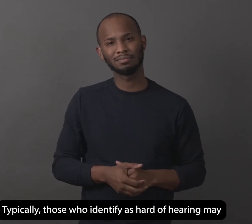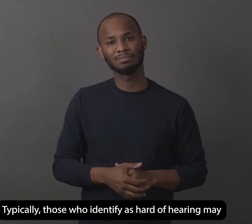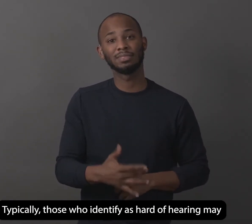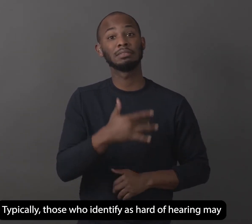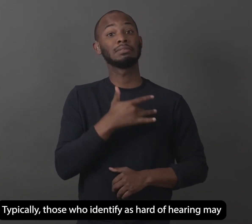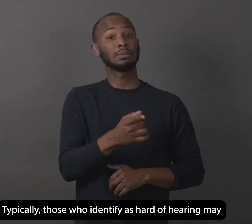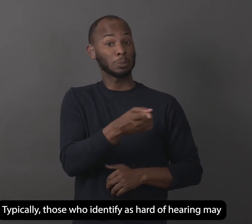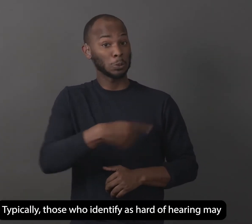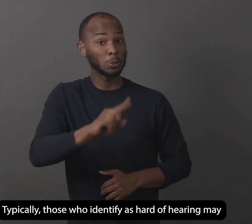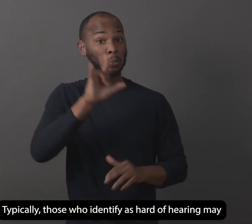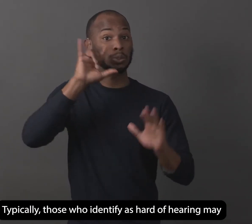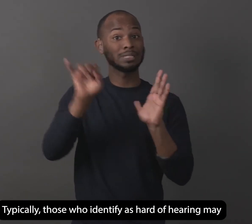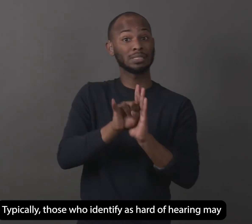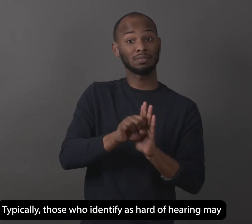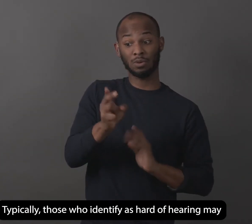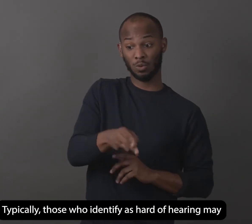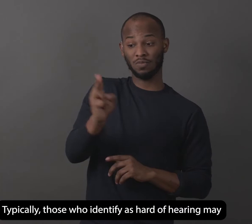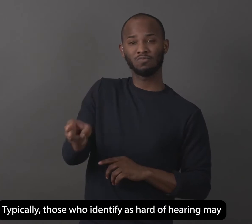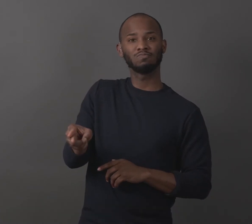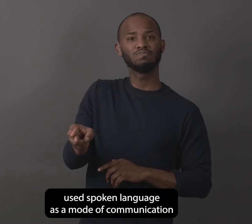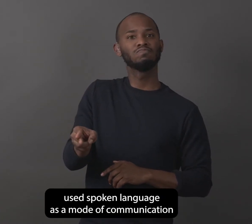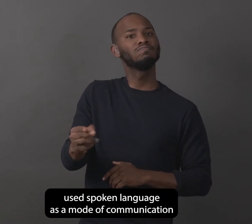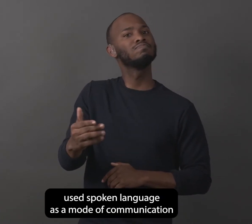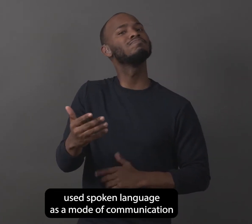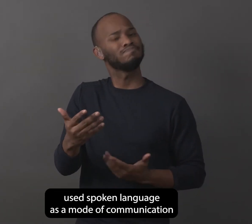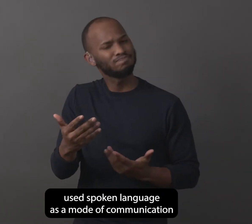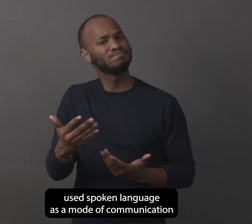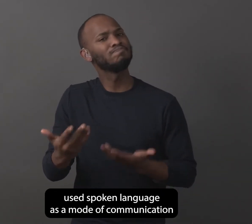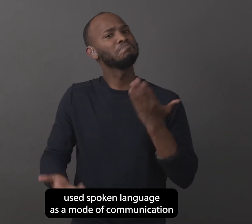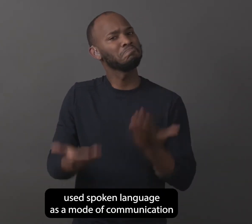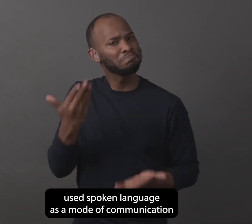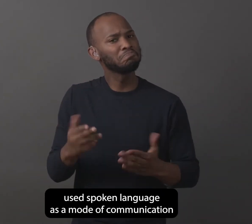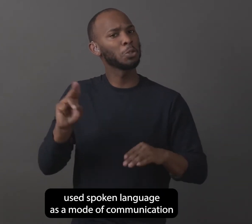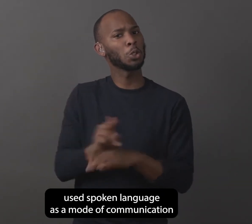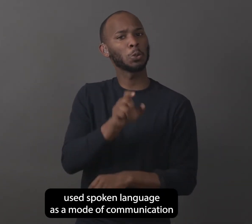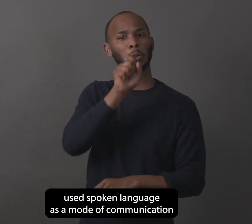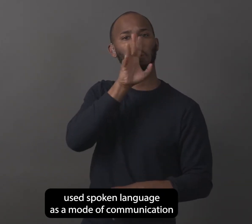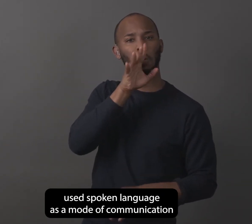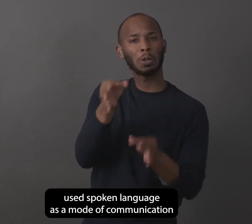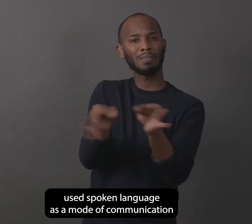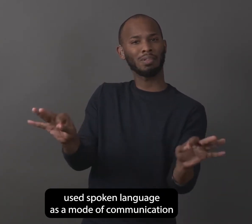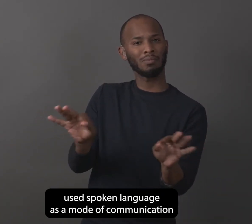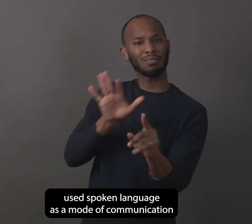who identify as hard of hearing may use spoken language as a mode of communication,